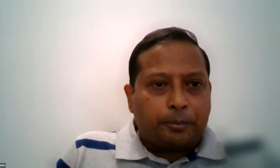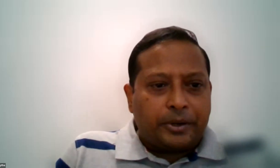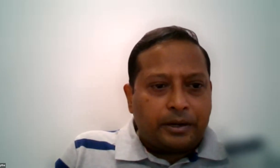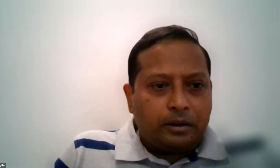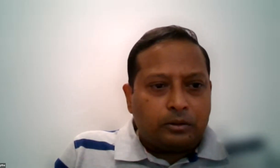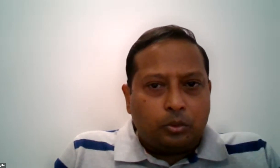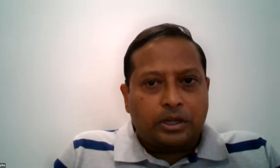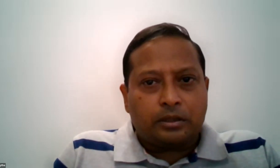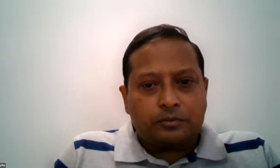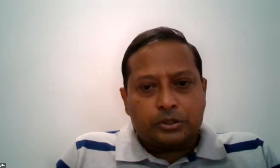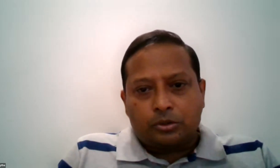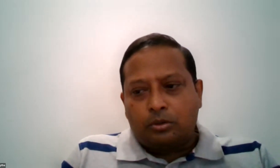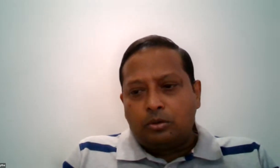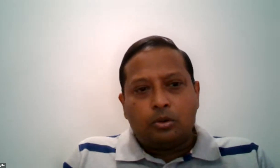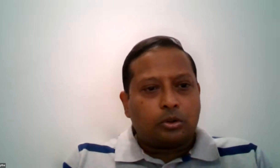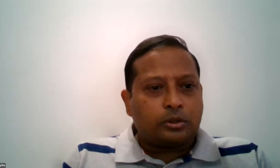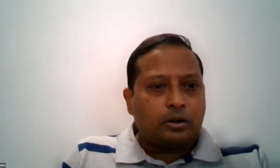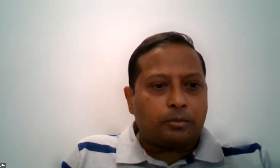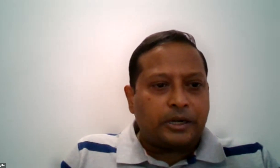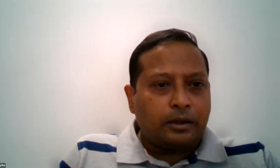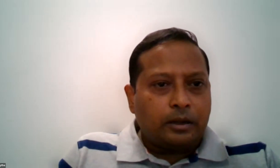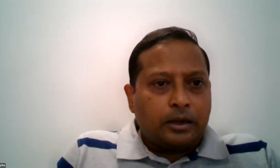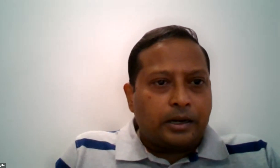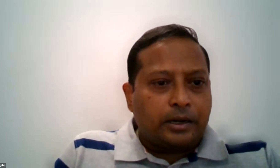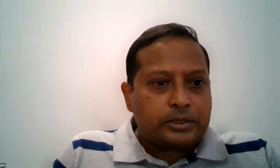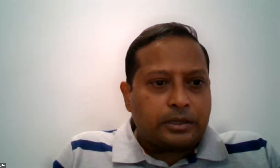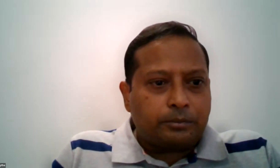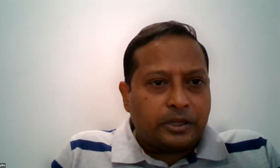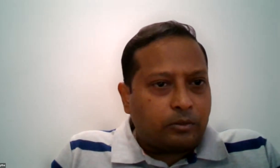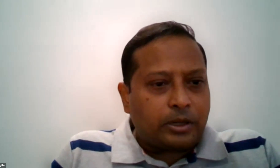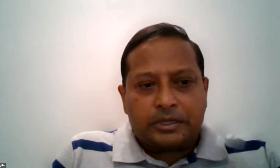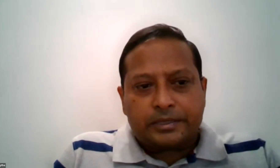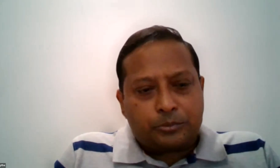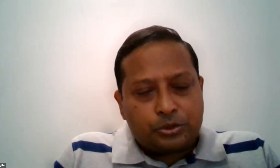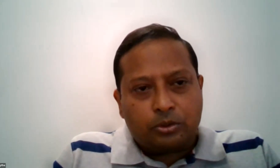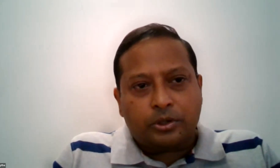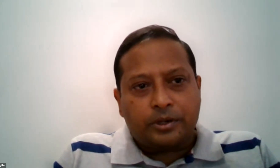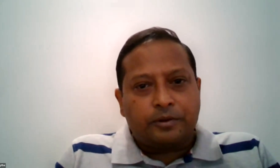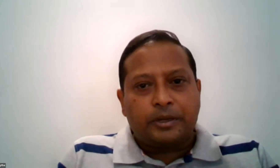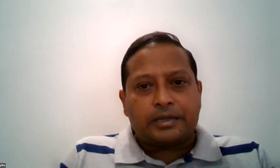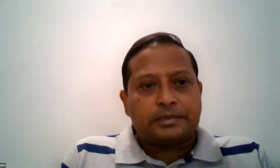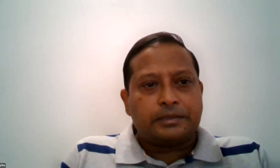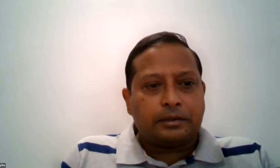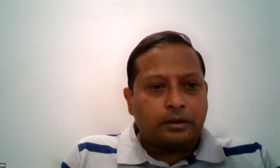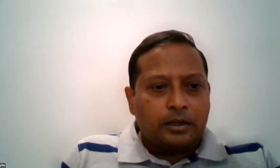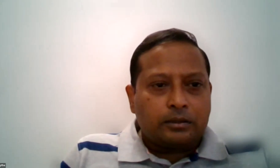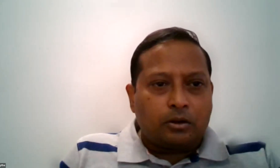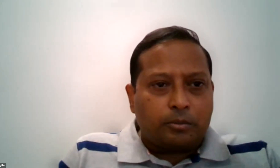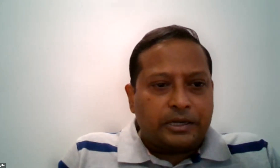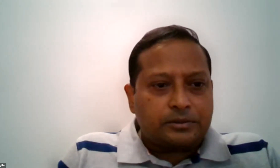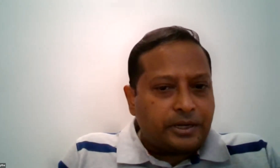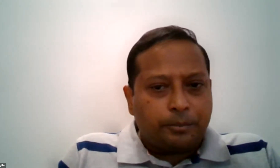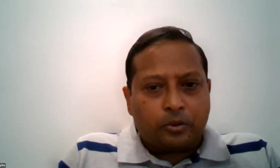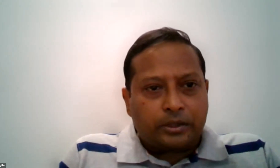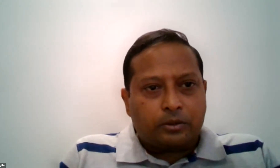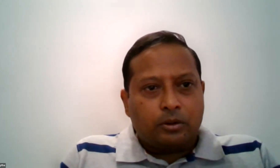we are prepared, together we should go to the government and request them the requirements. I'm sure it will be considered. The